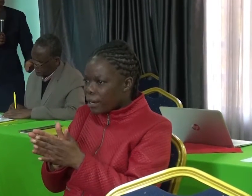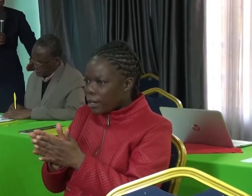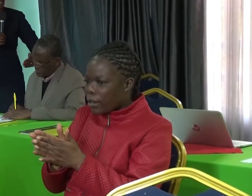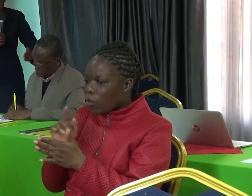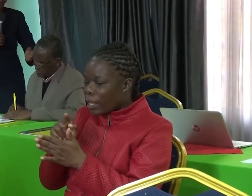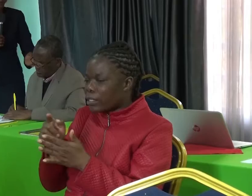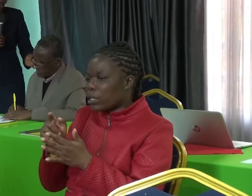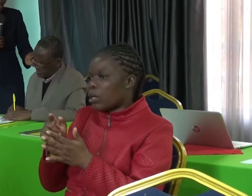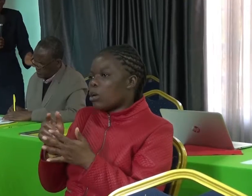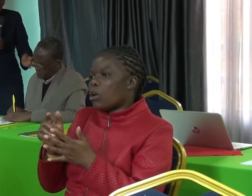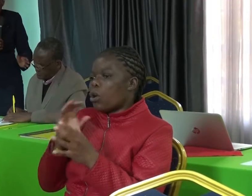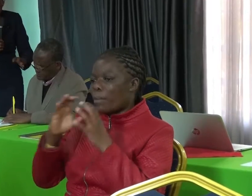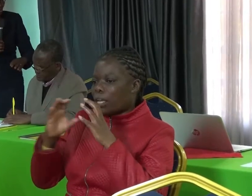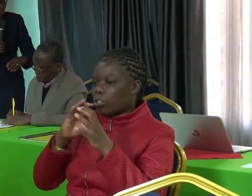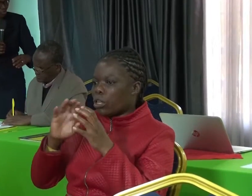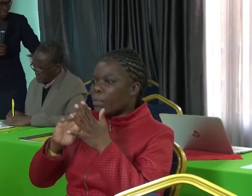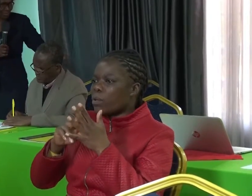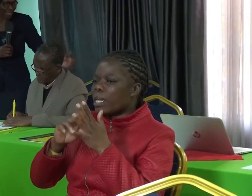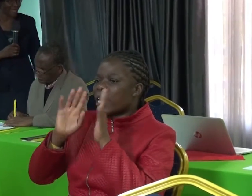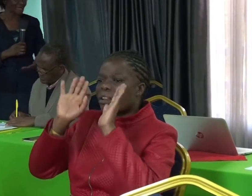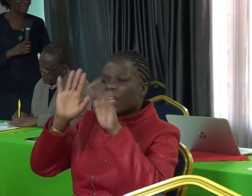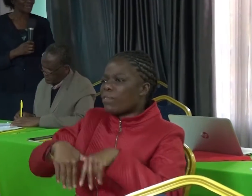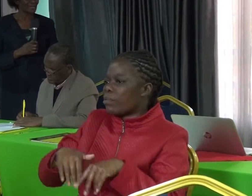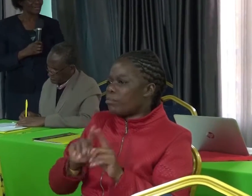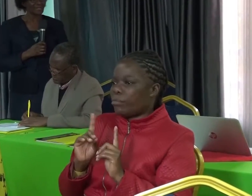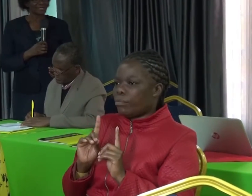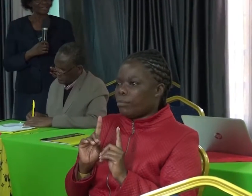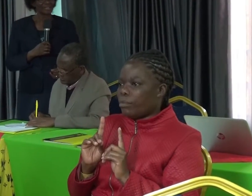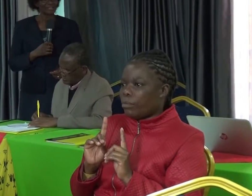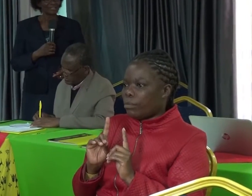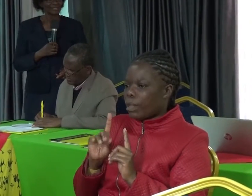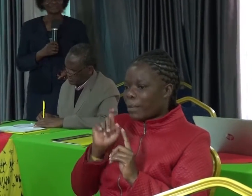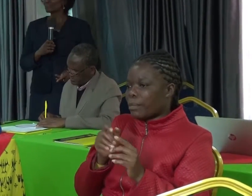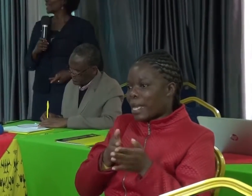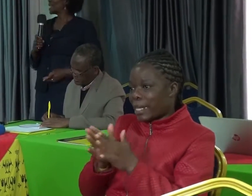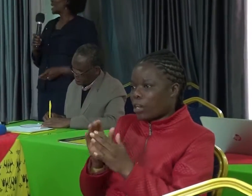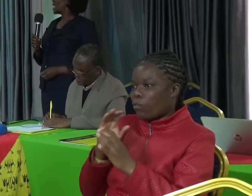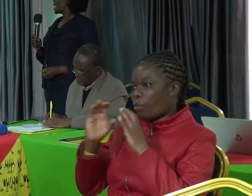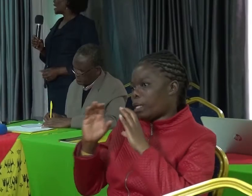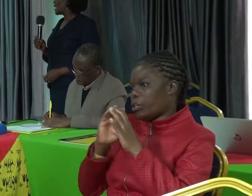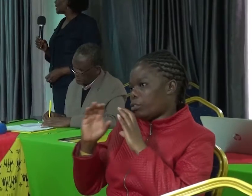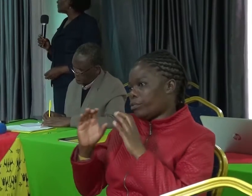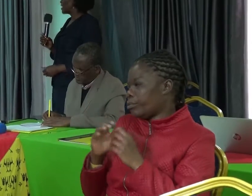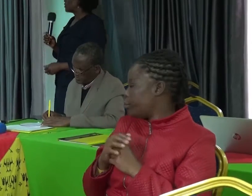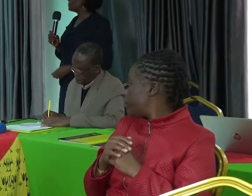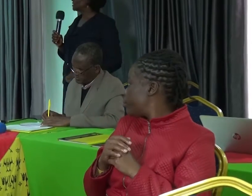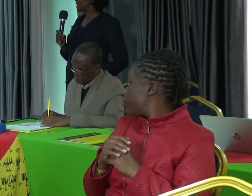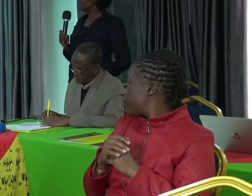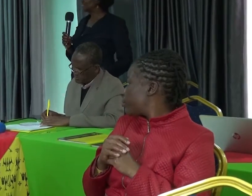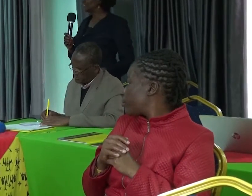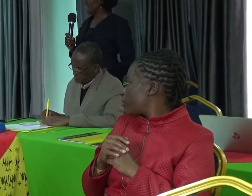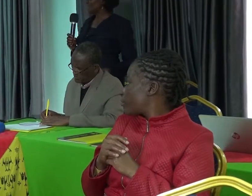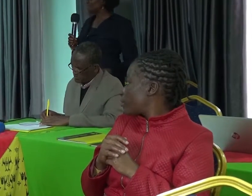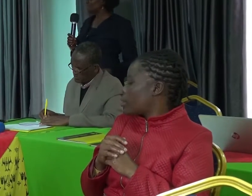these communications. We don't leave them to go haywire. There will be